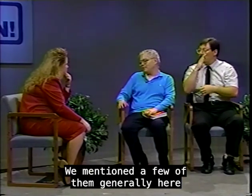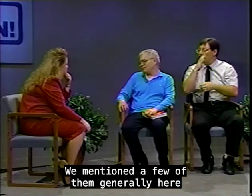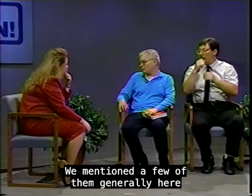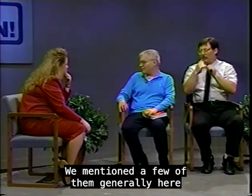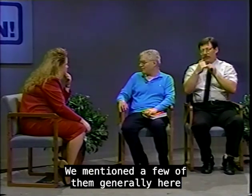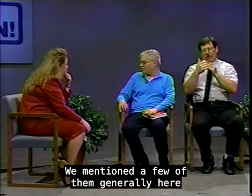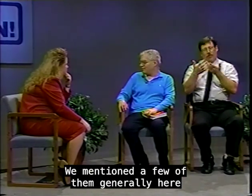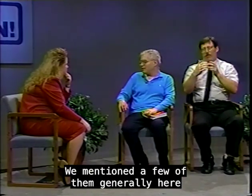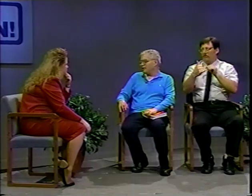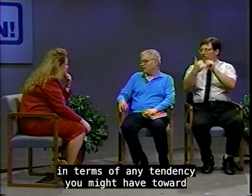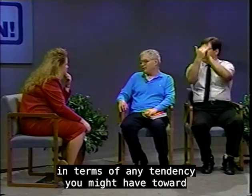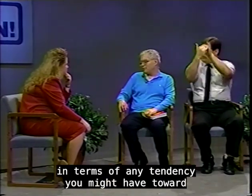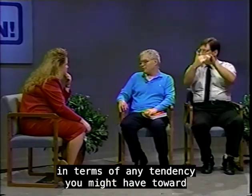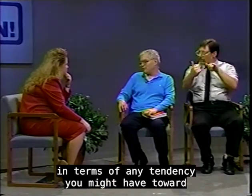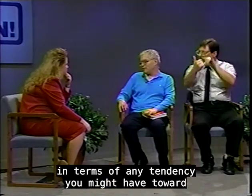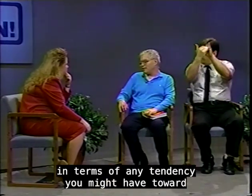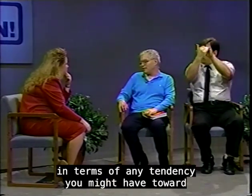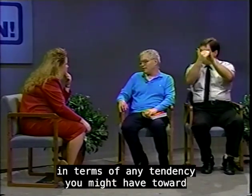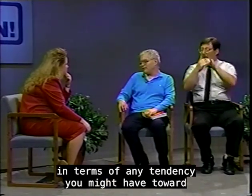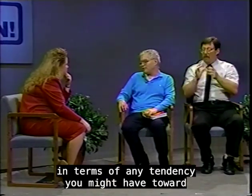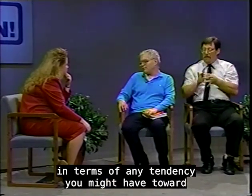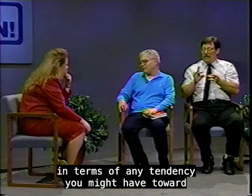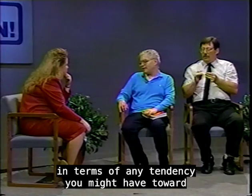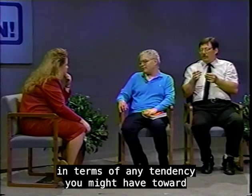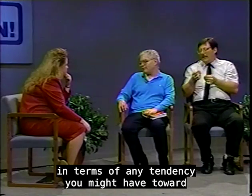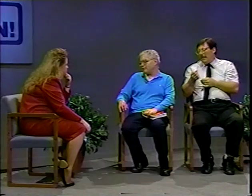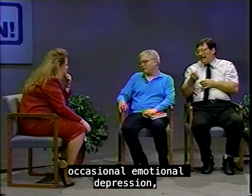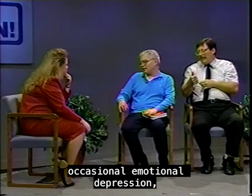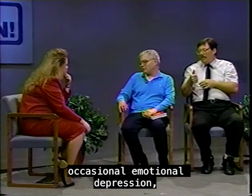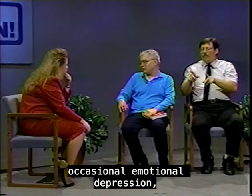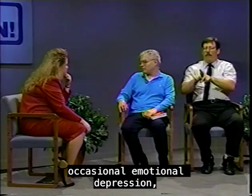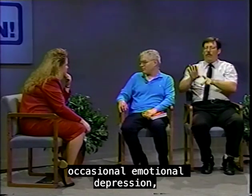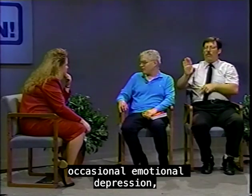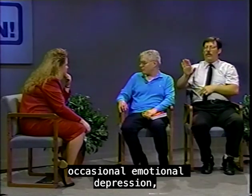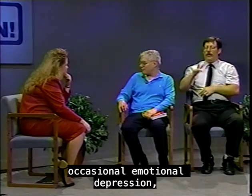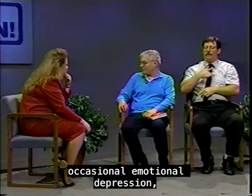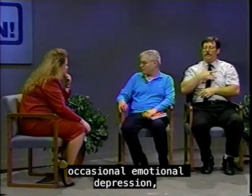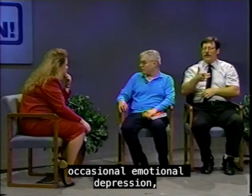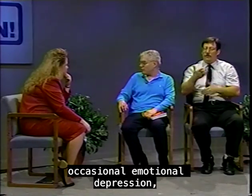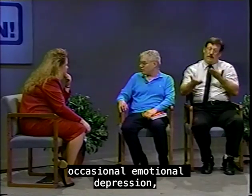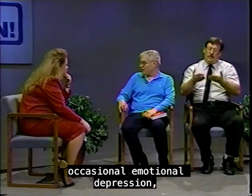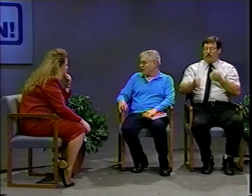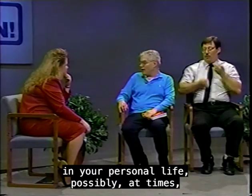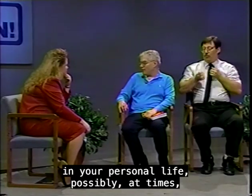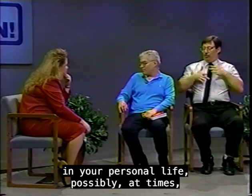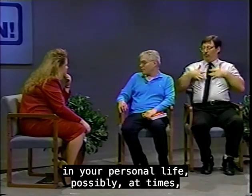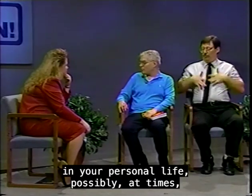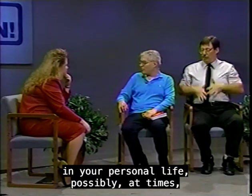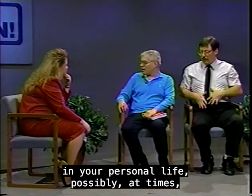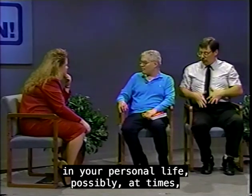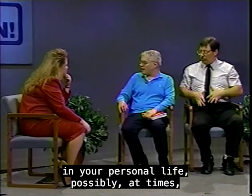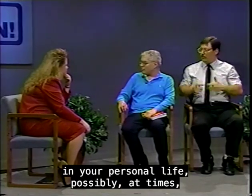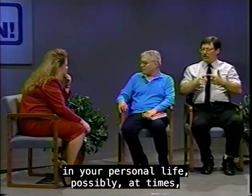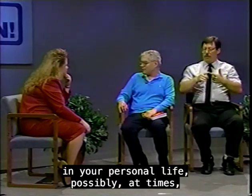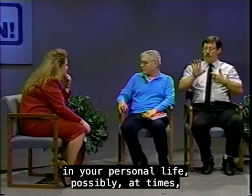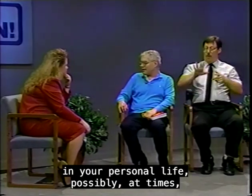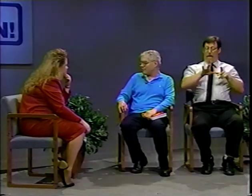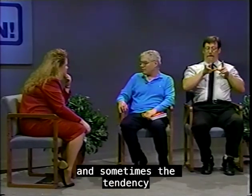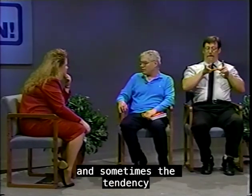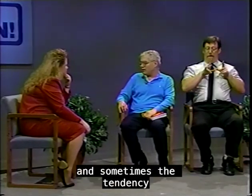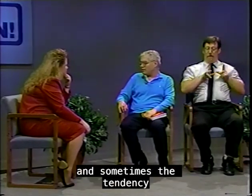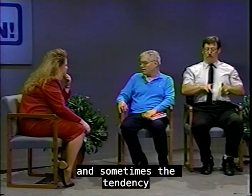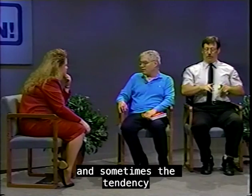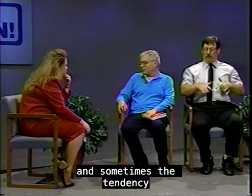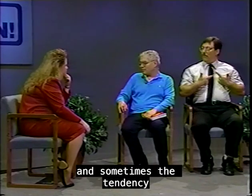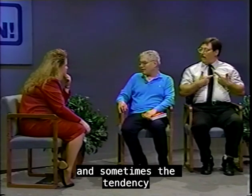a few of them generally here in terms of any tendency you might have toward occasional emotional depression, some difficulties in your personal life possibly at